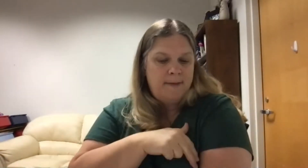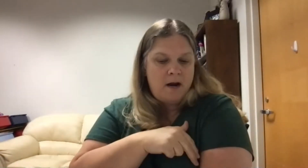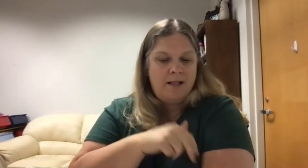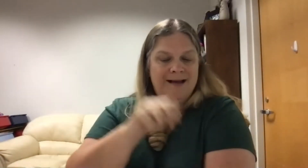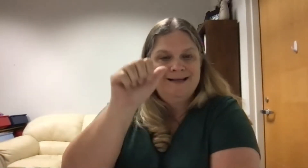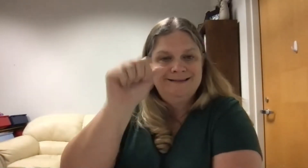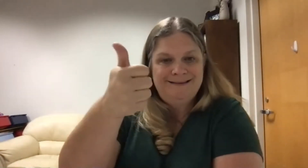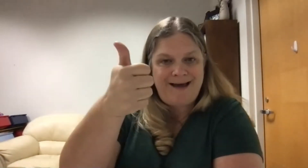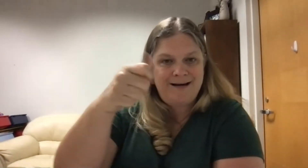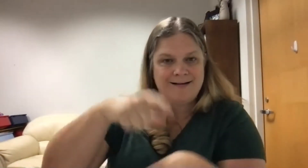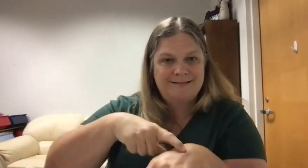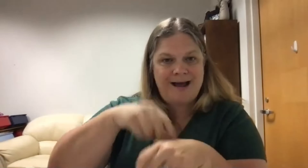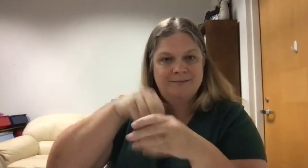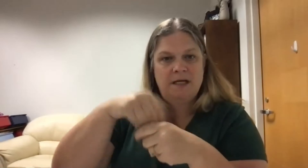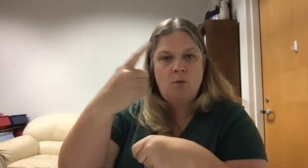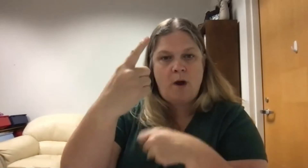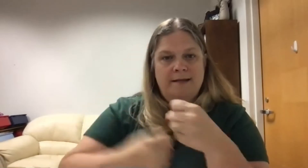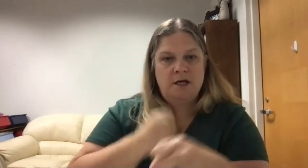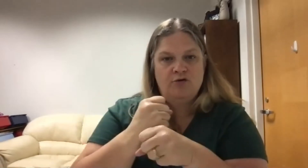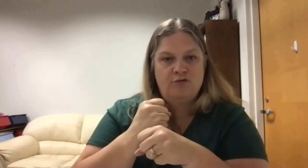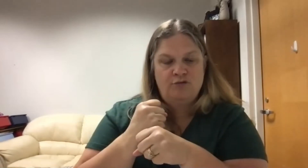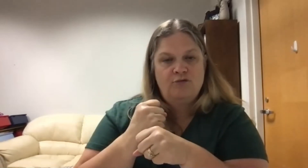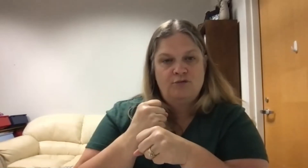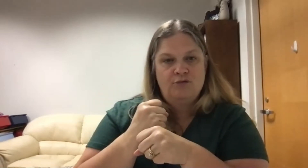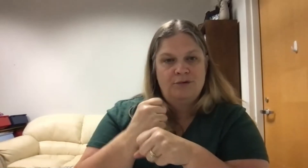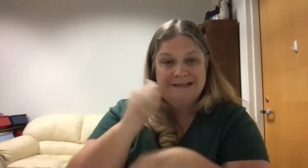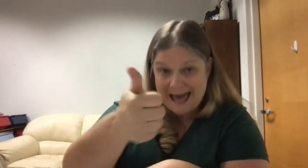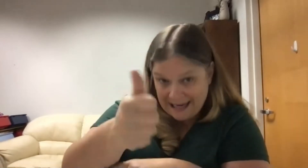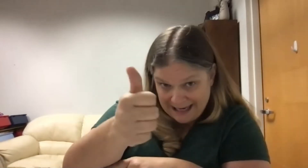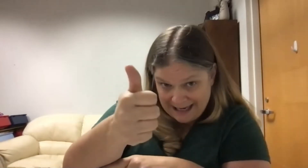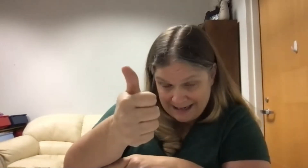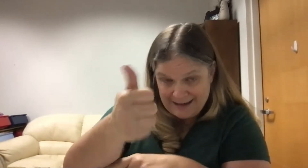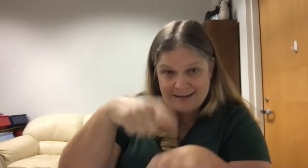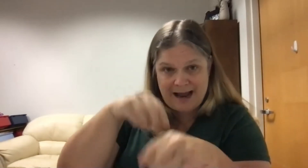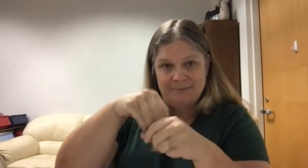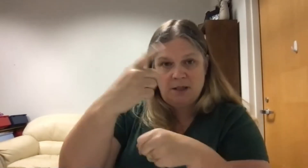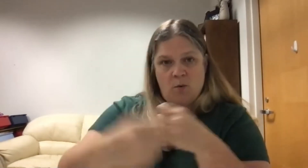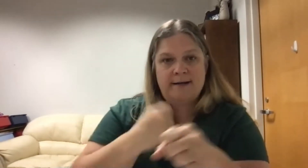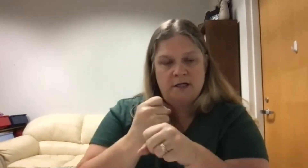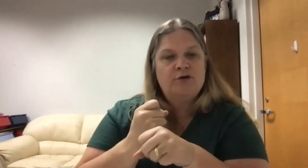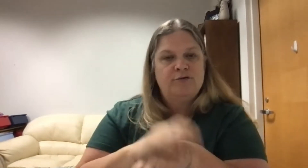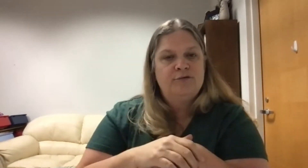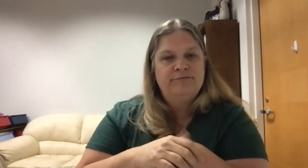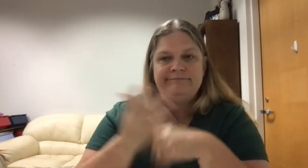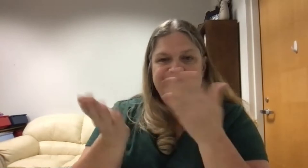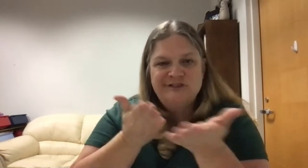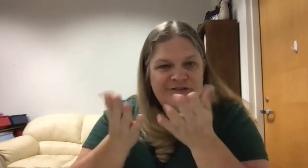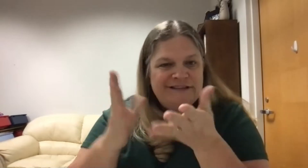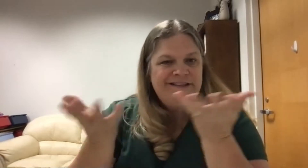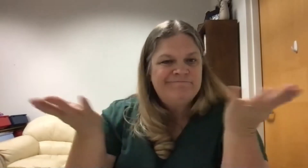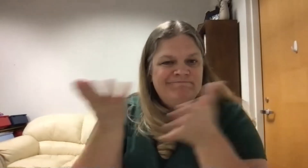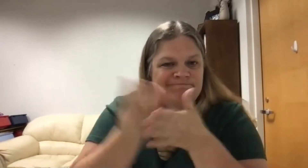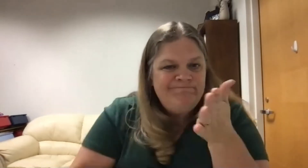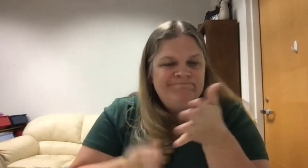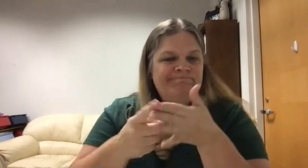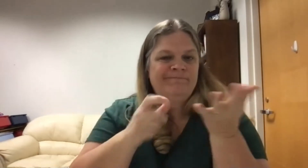was placed into a psychiatric hospital 10 times in 1 year. So again, 10 times in 1 year.